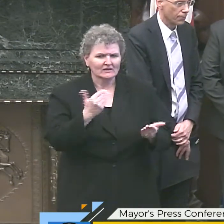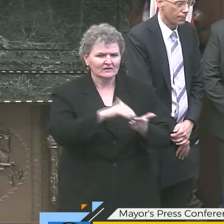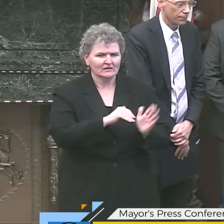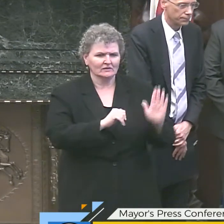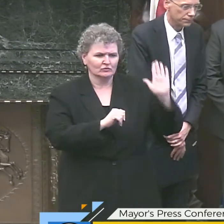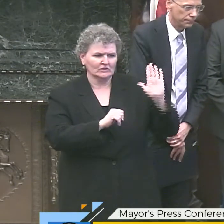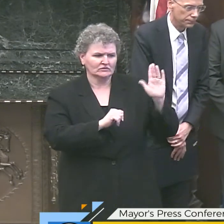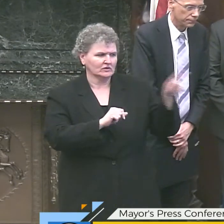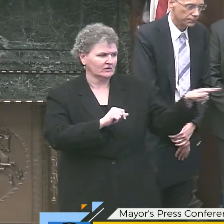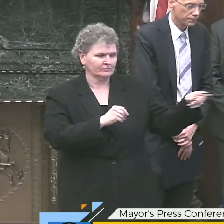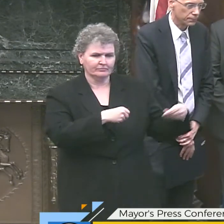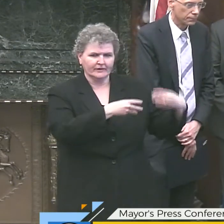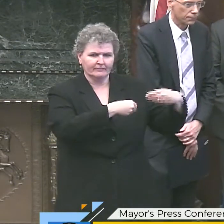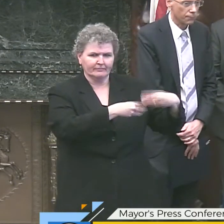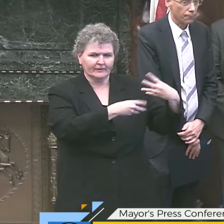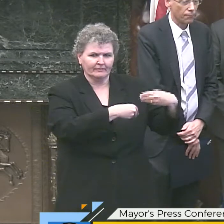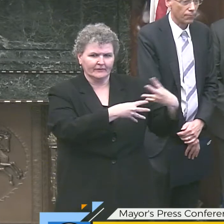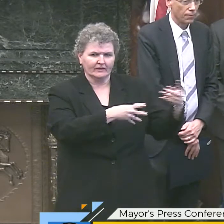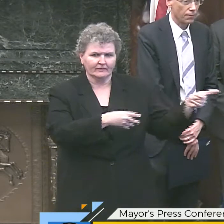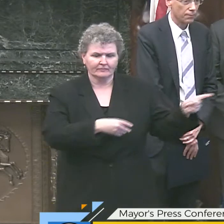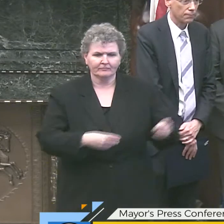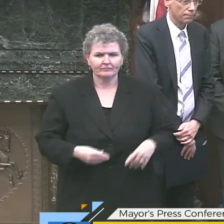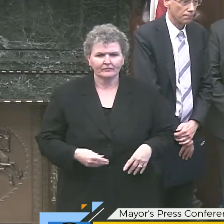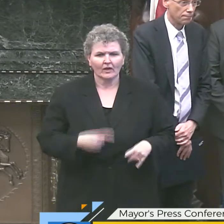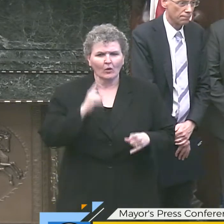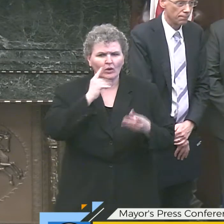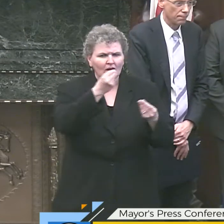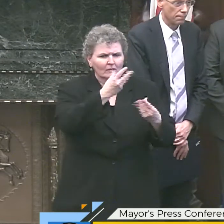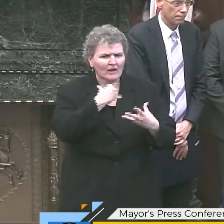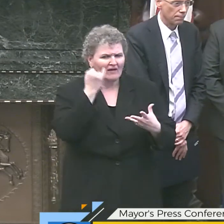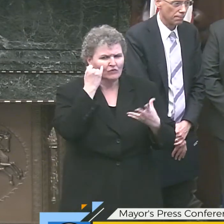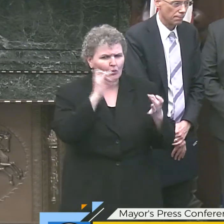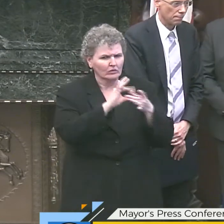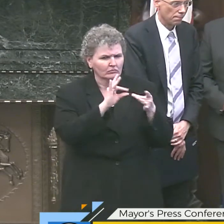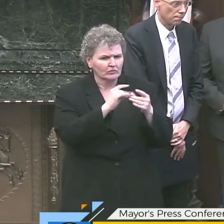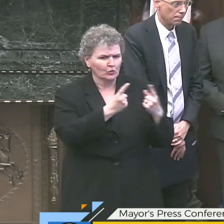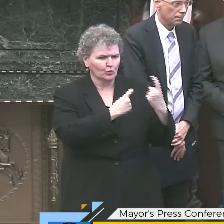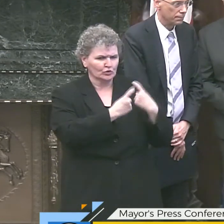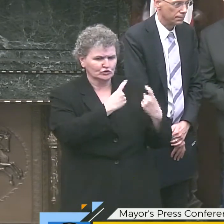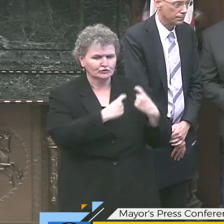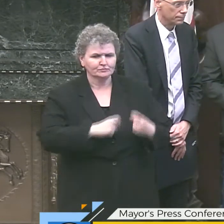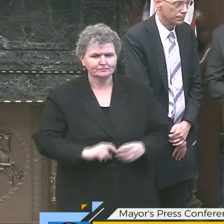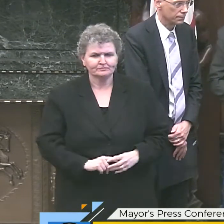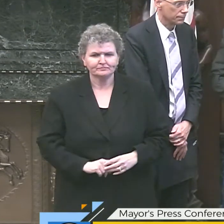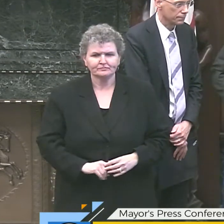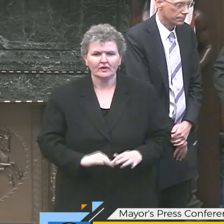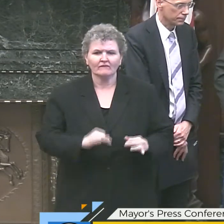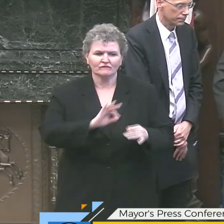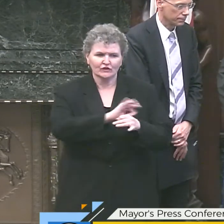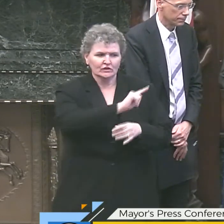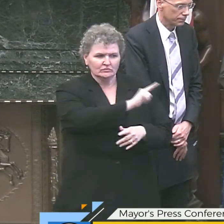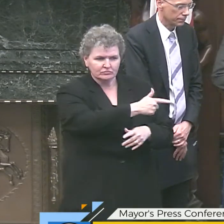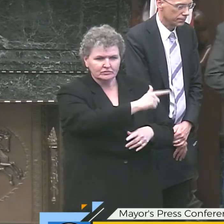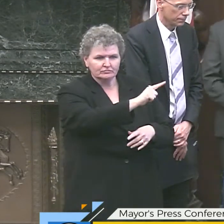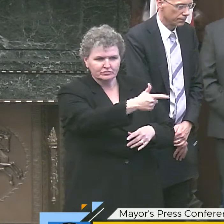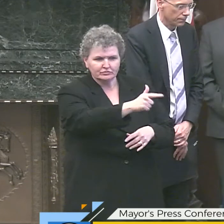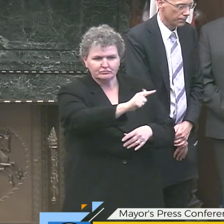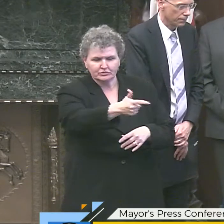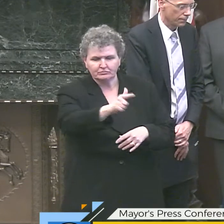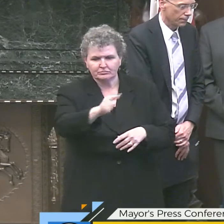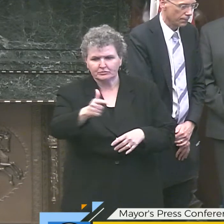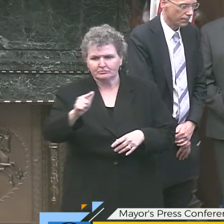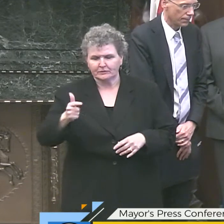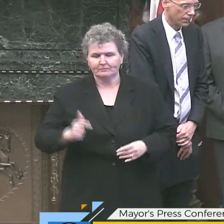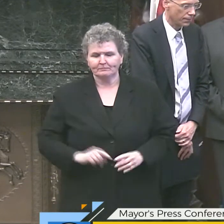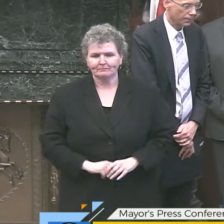can be found under the participants list. And we will unmute you one by one to answer your questions.